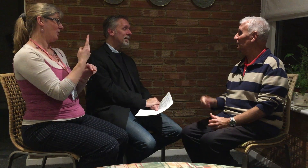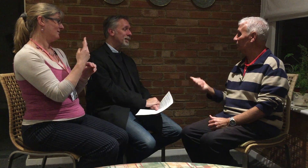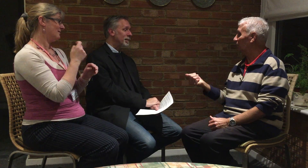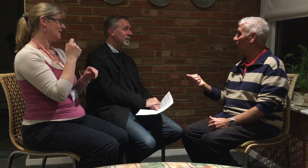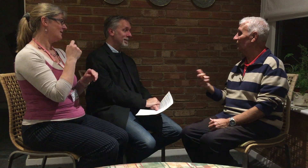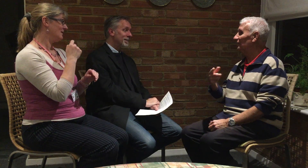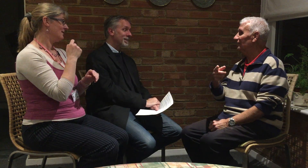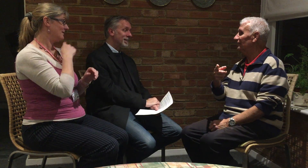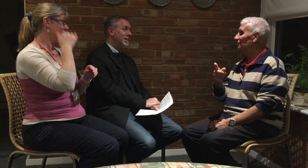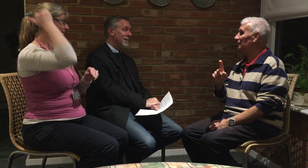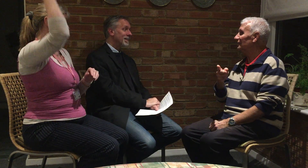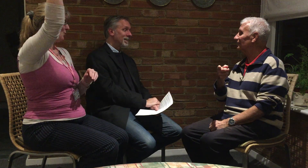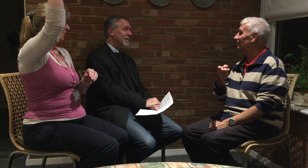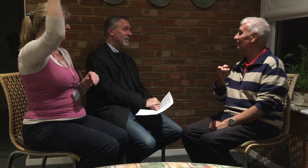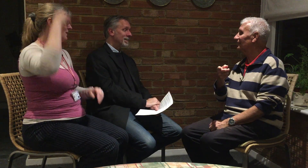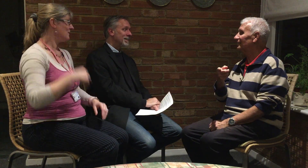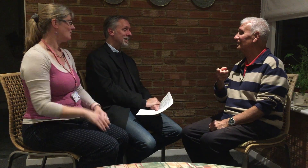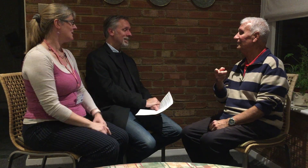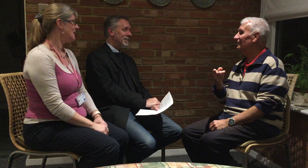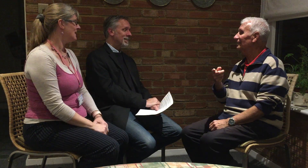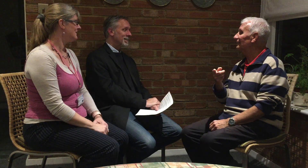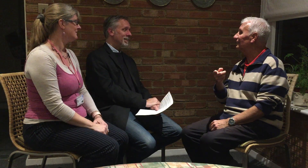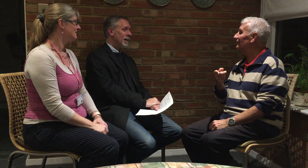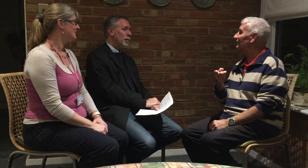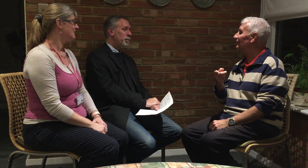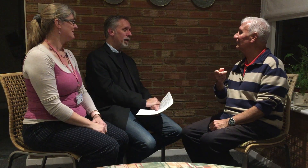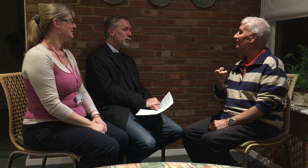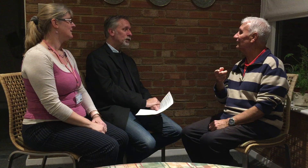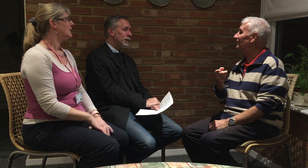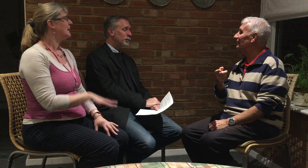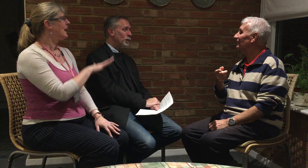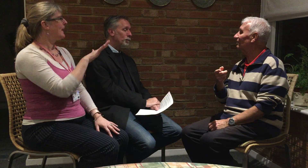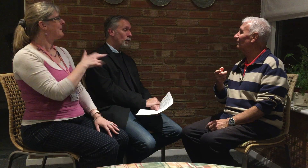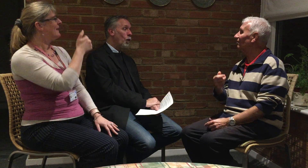the So how tall is he then? about 6'4".